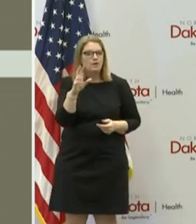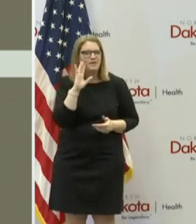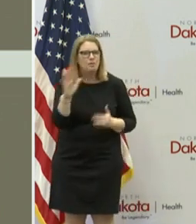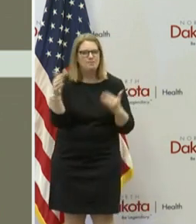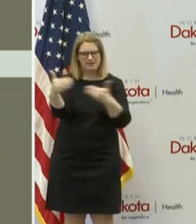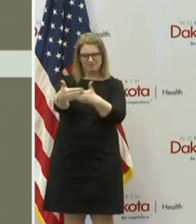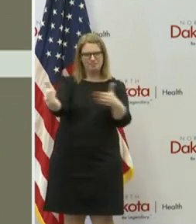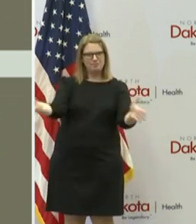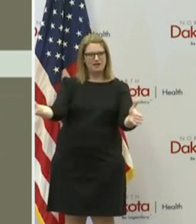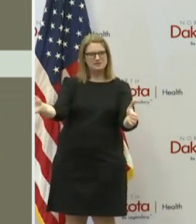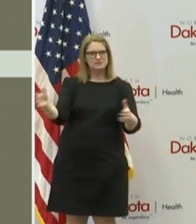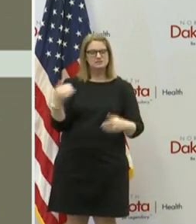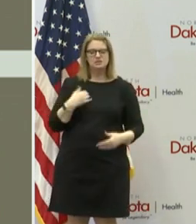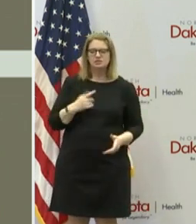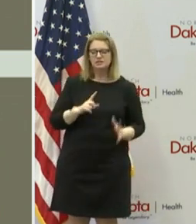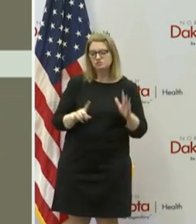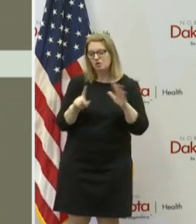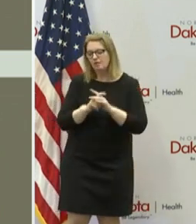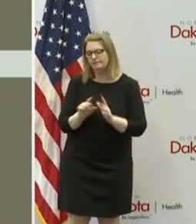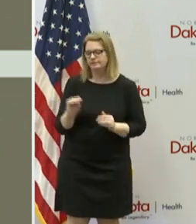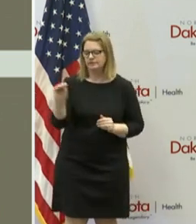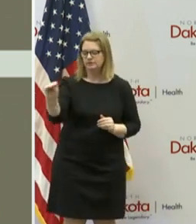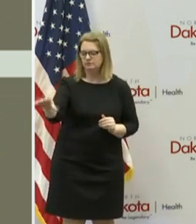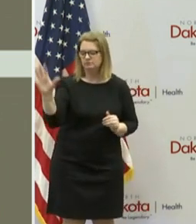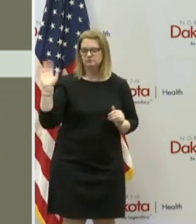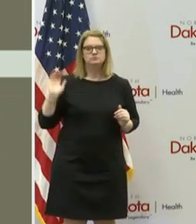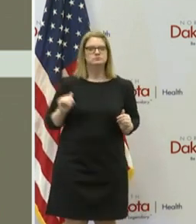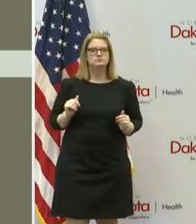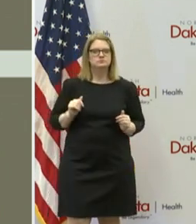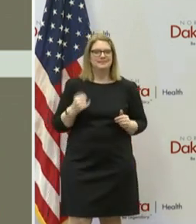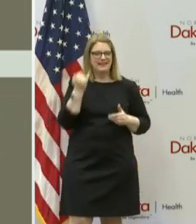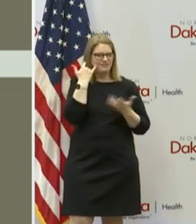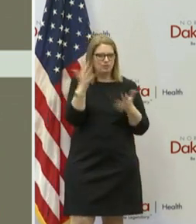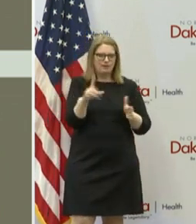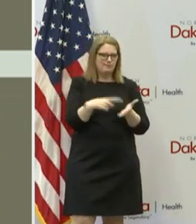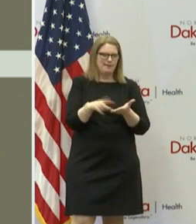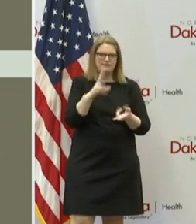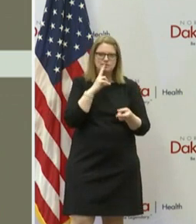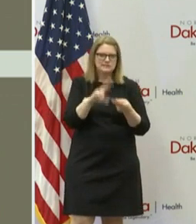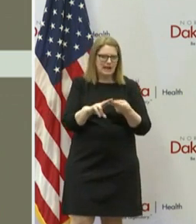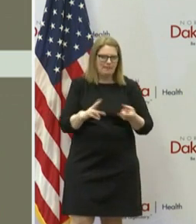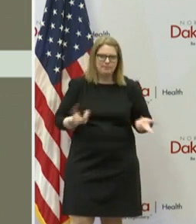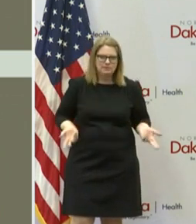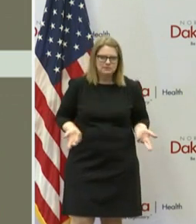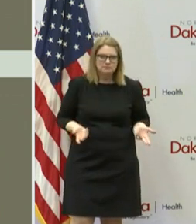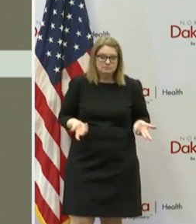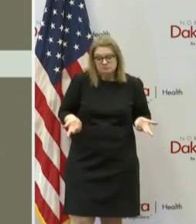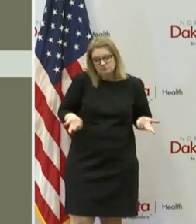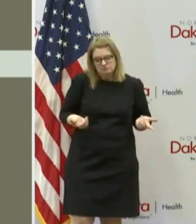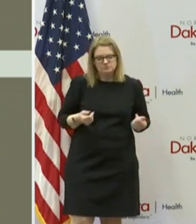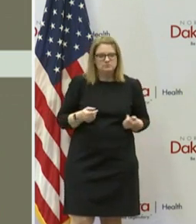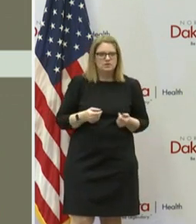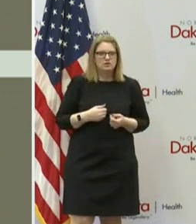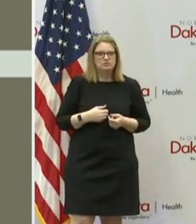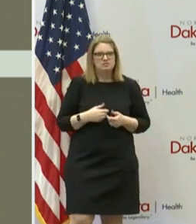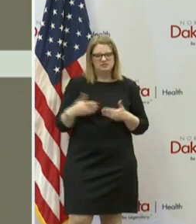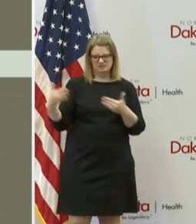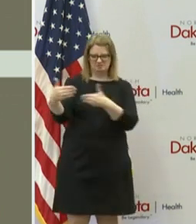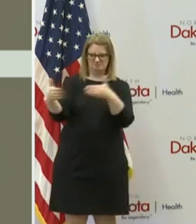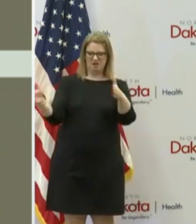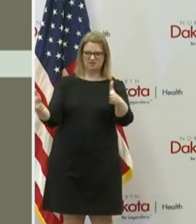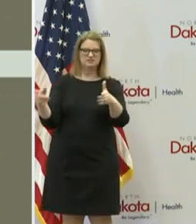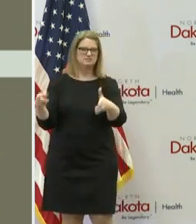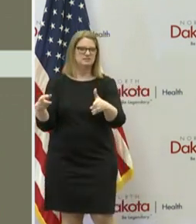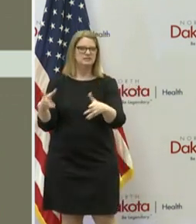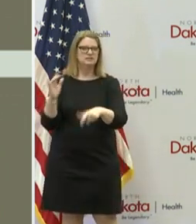boxes where people can drop them off if you don't want to pay postage, or you want to just come by. Those drop